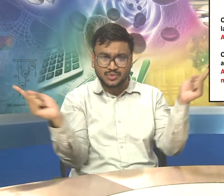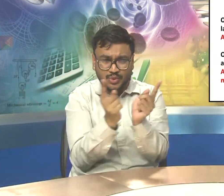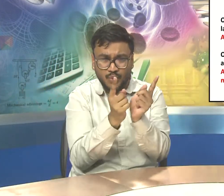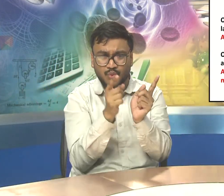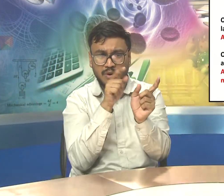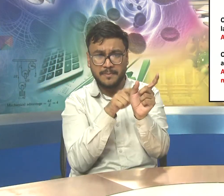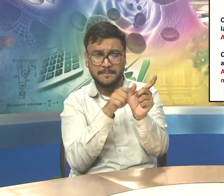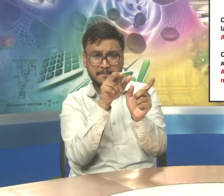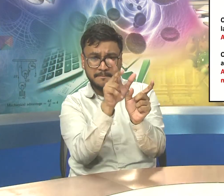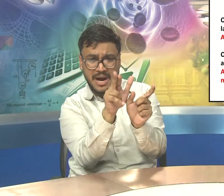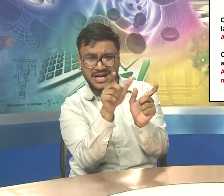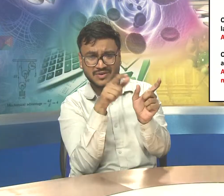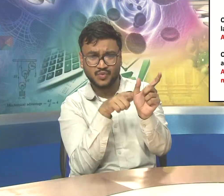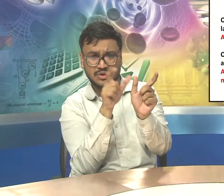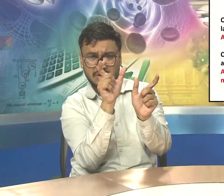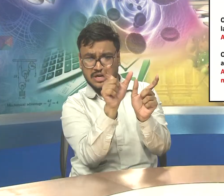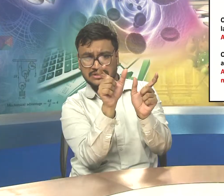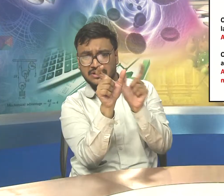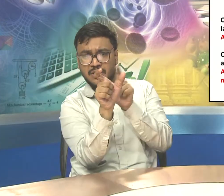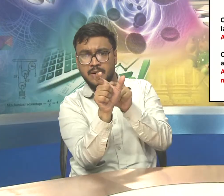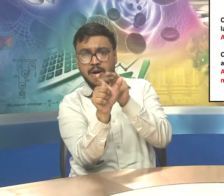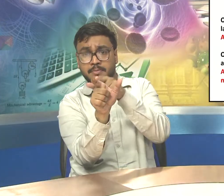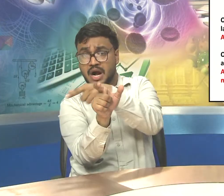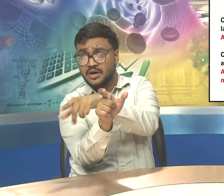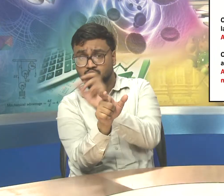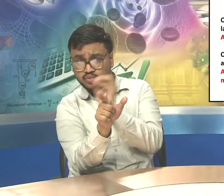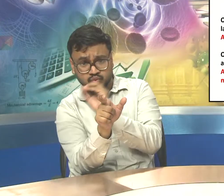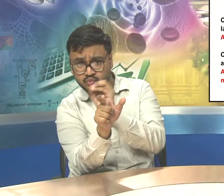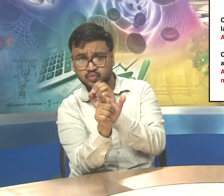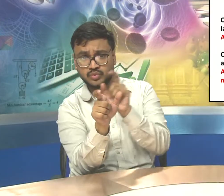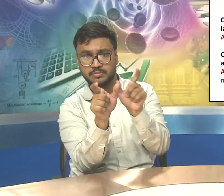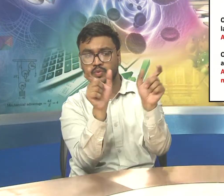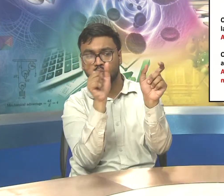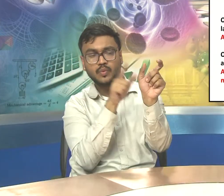of signs have no meaning on their own.